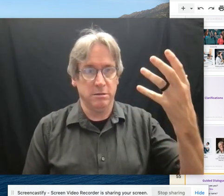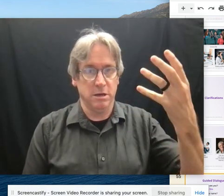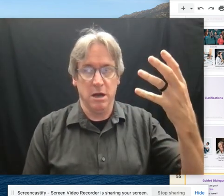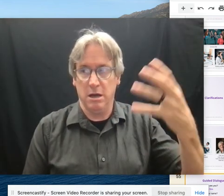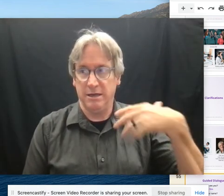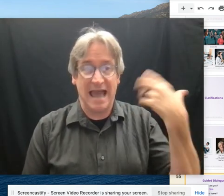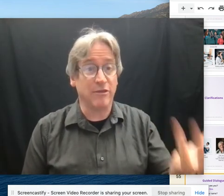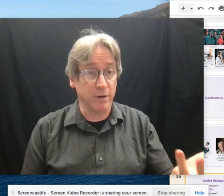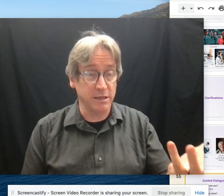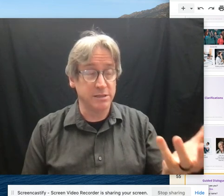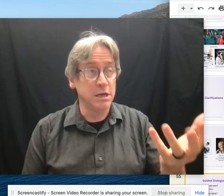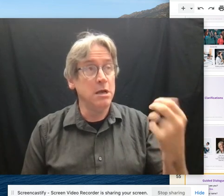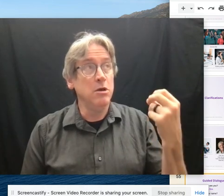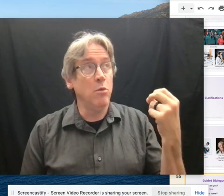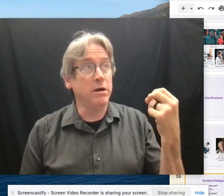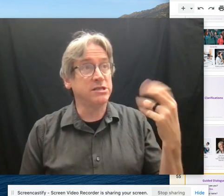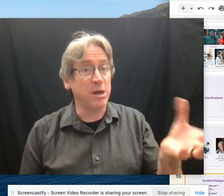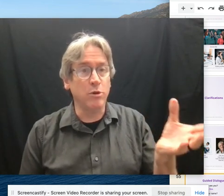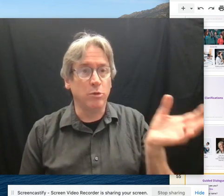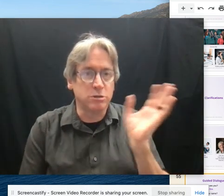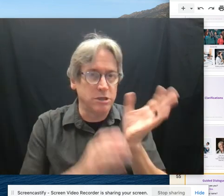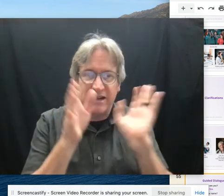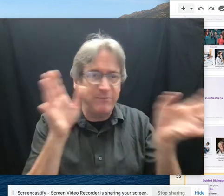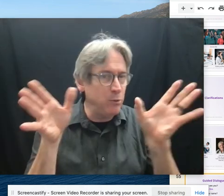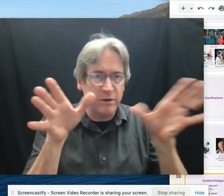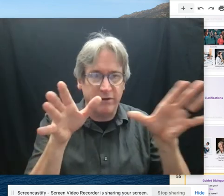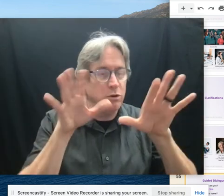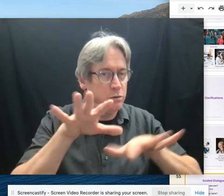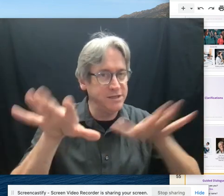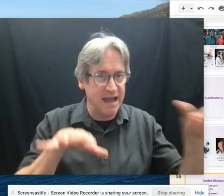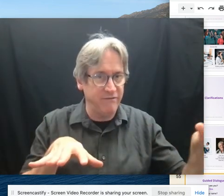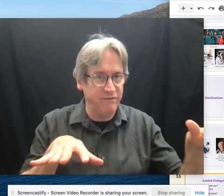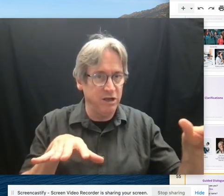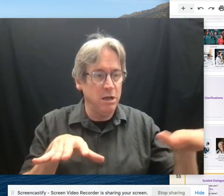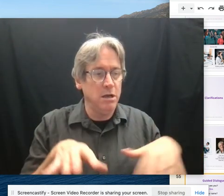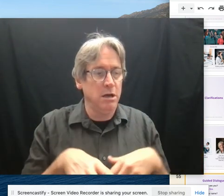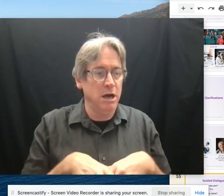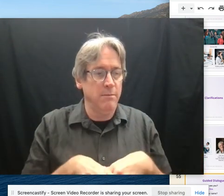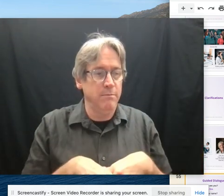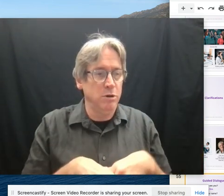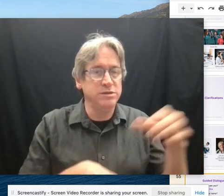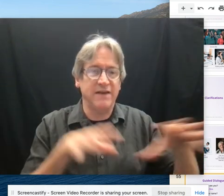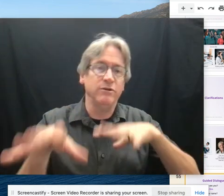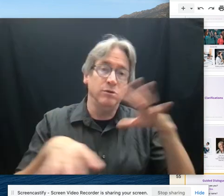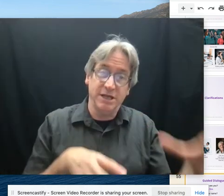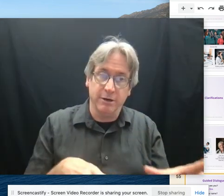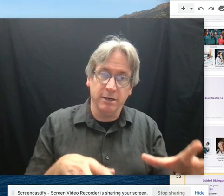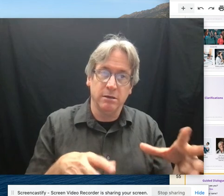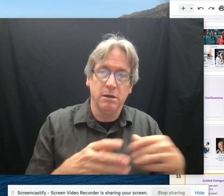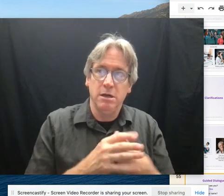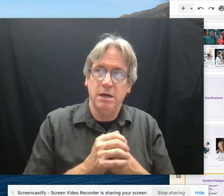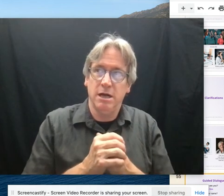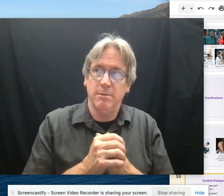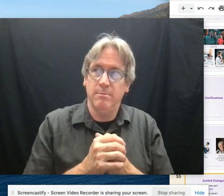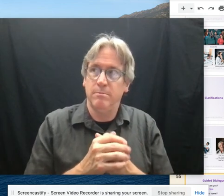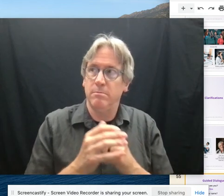within gatherings where the deaf people want to figure out who's deaf and who's hearing.